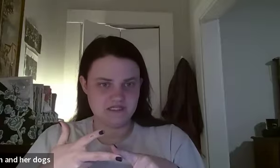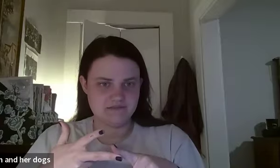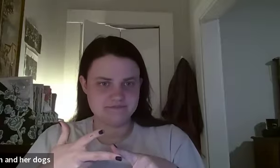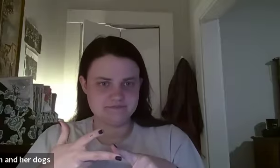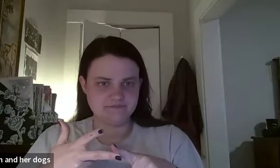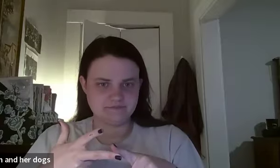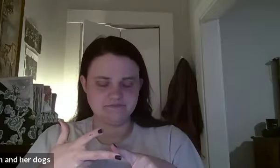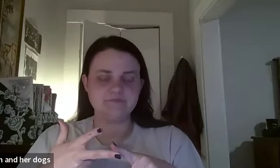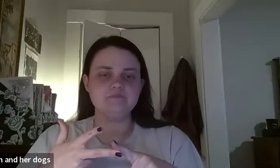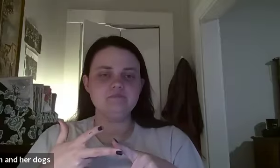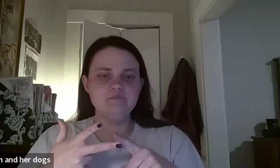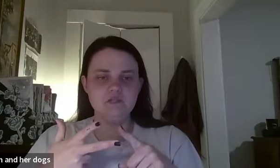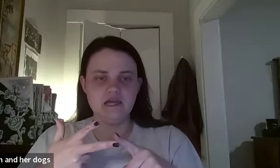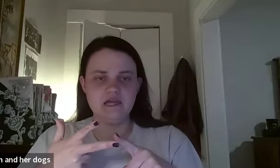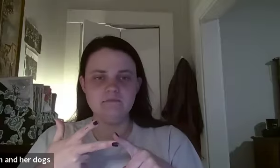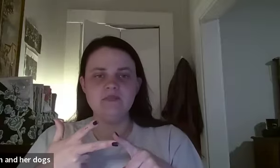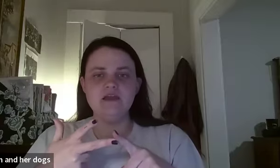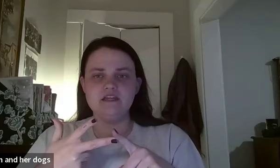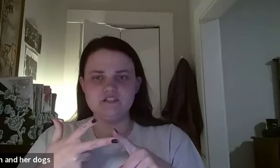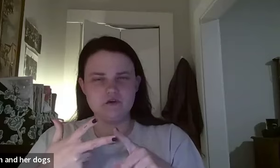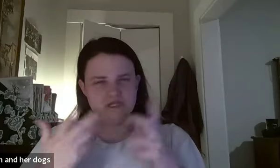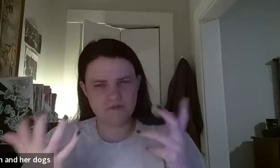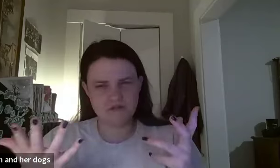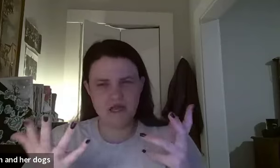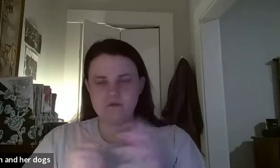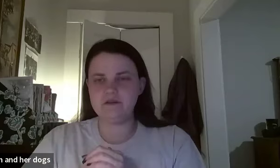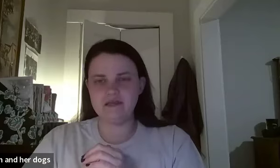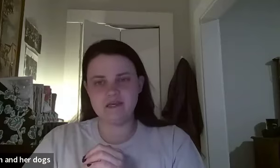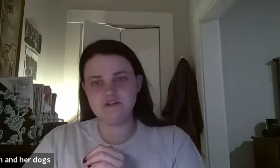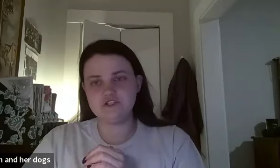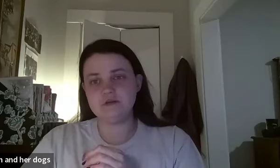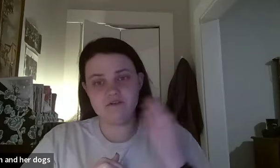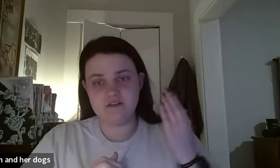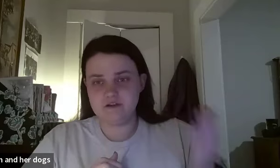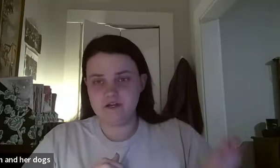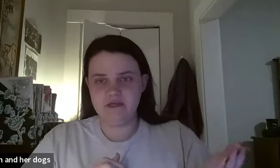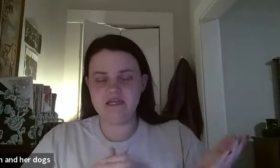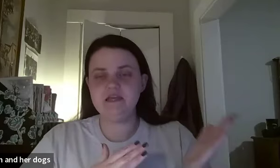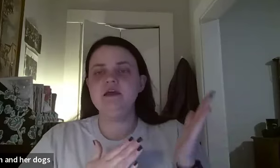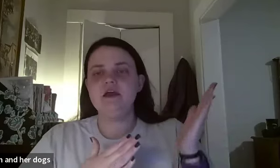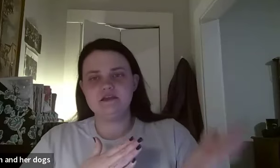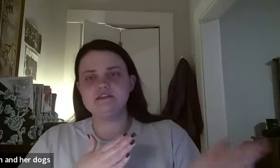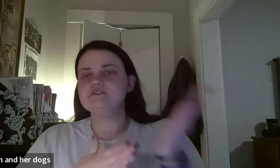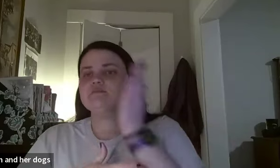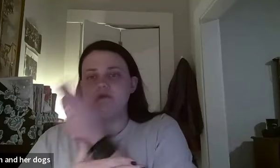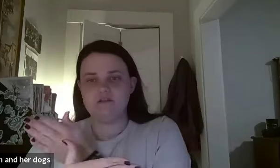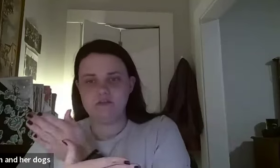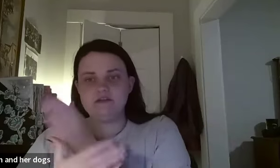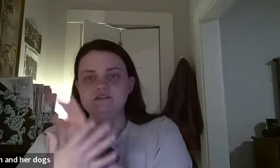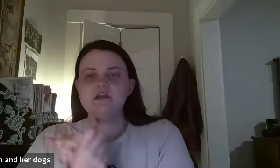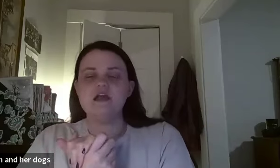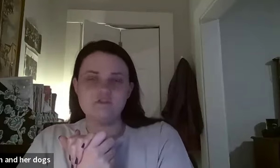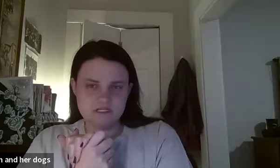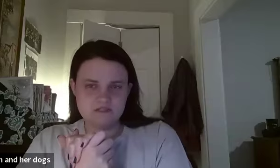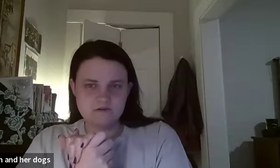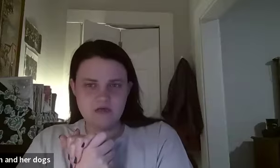sentence. Okay. And so typically how in like English we have it at the very beginning, ASL is going to be right at the end. And the reason for